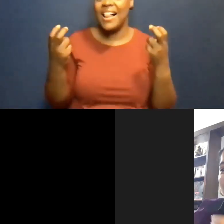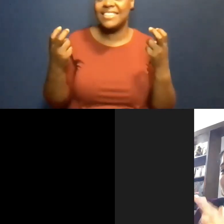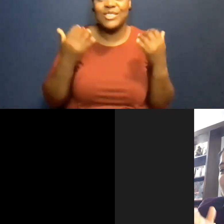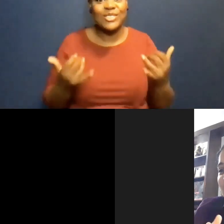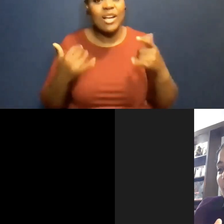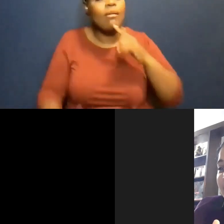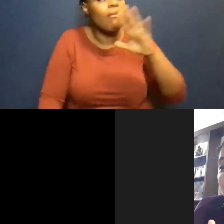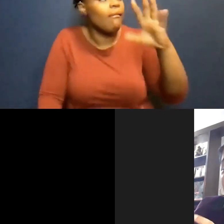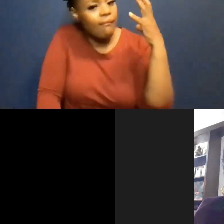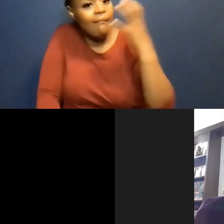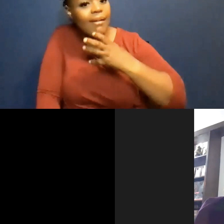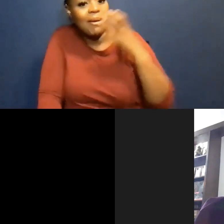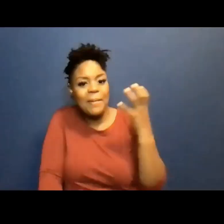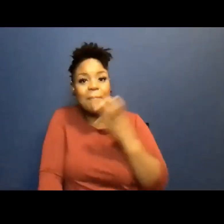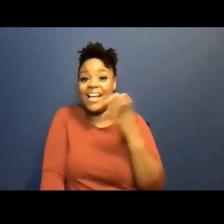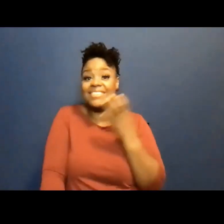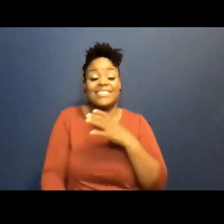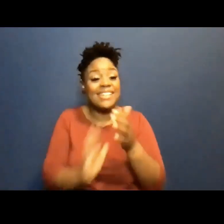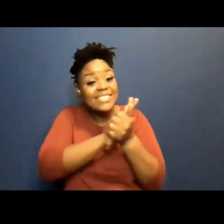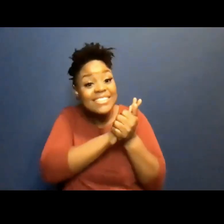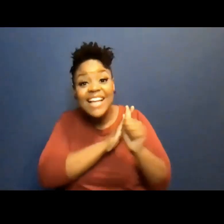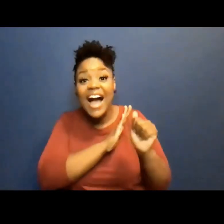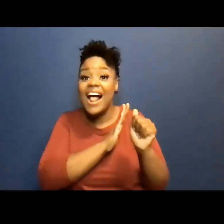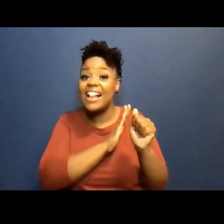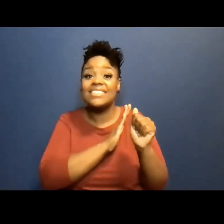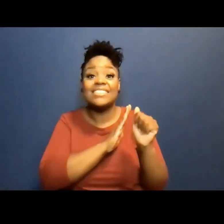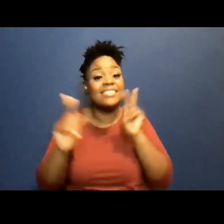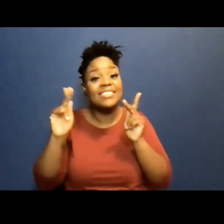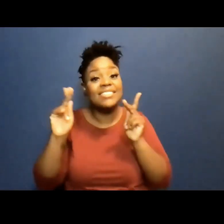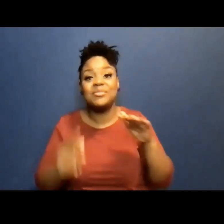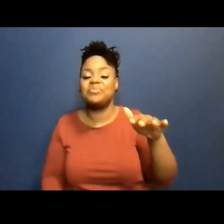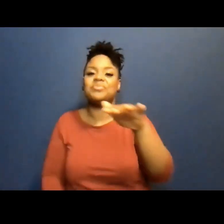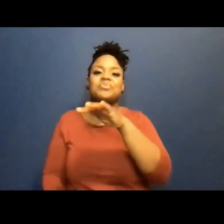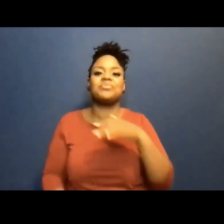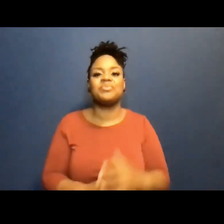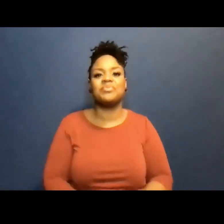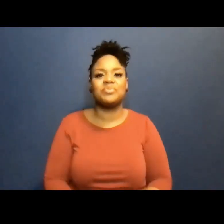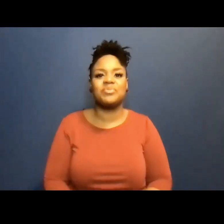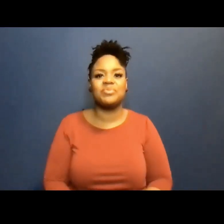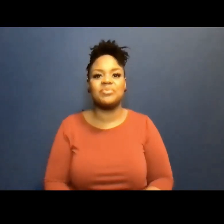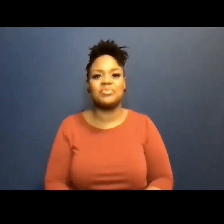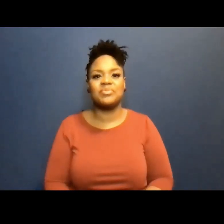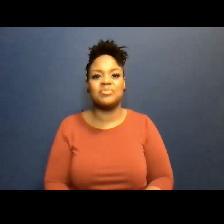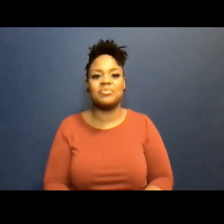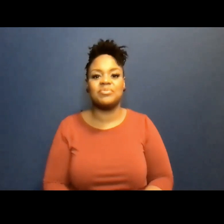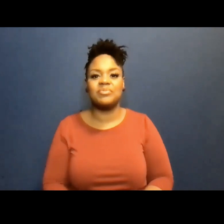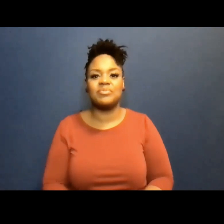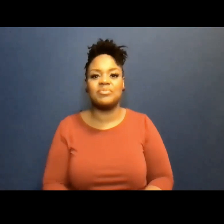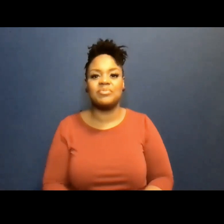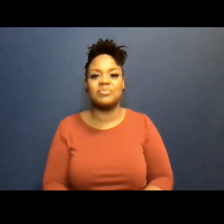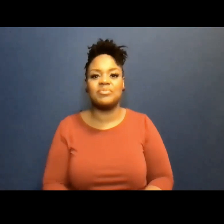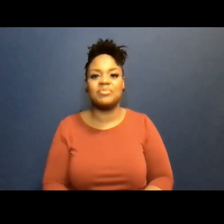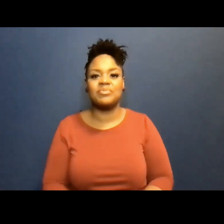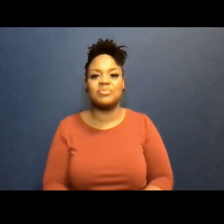So I guess this would be the chance to get in. So thanks, Emily. So we have some great folks.